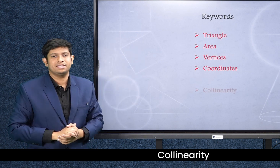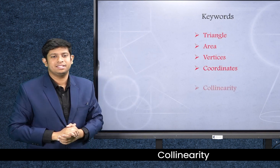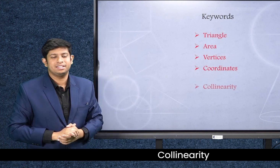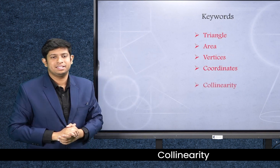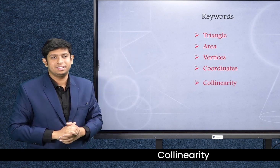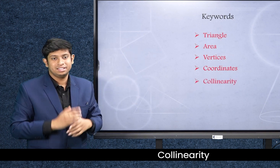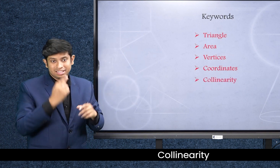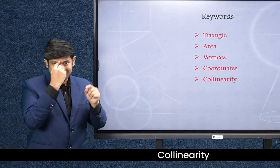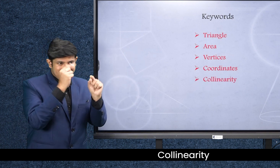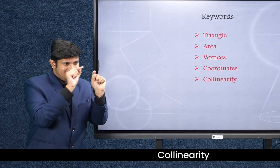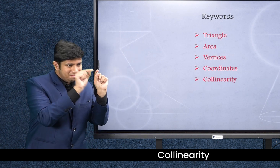collinearity,